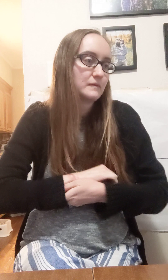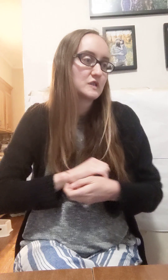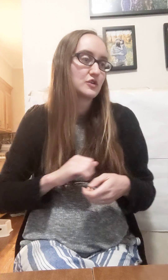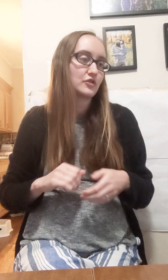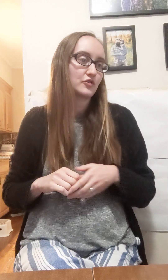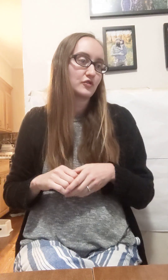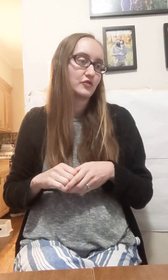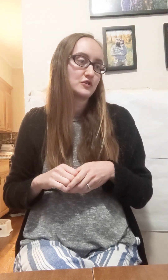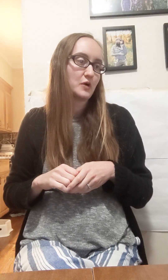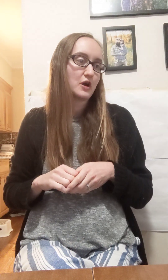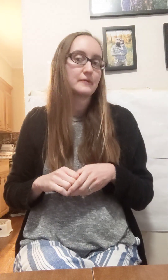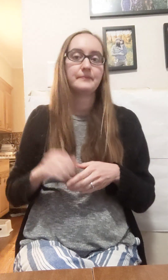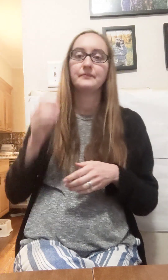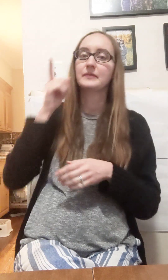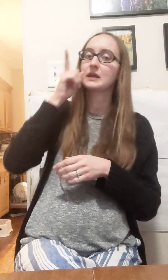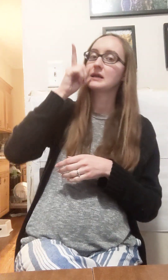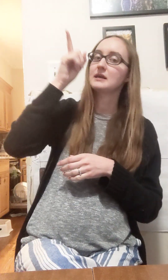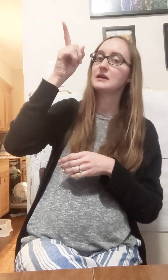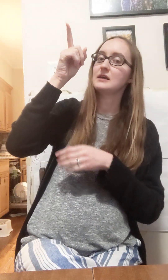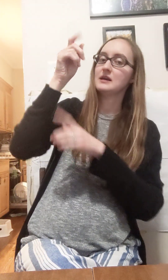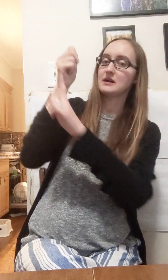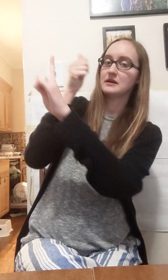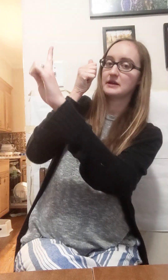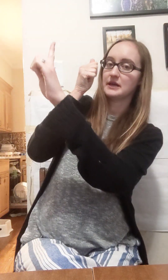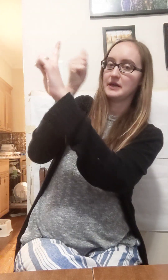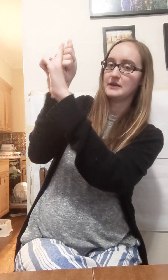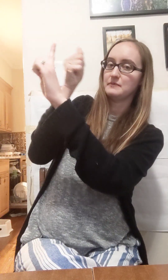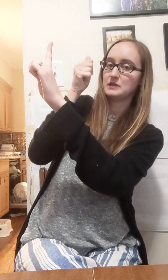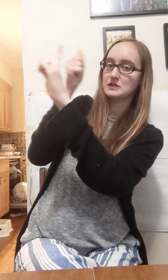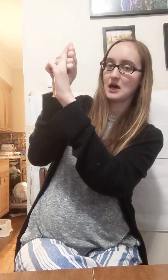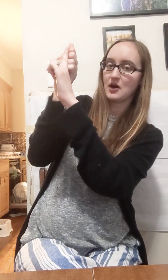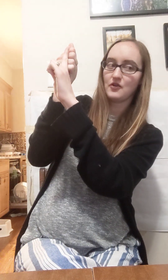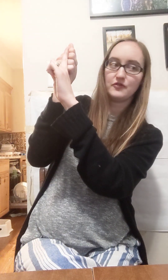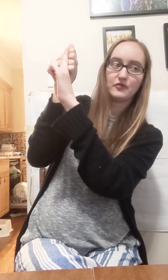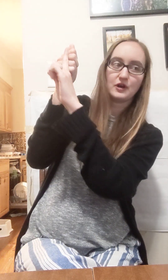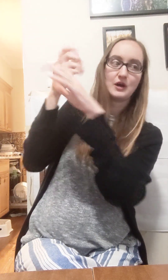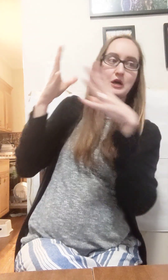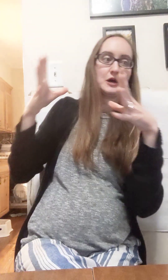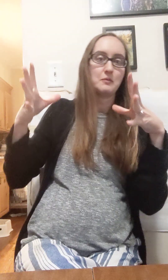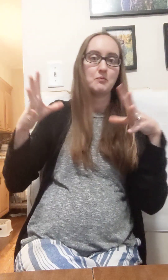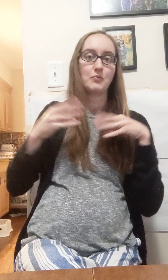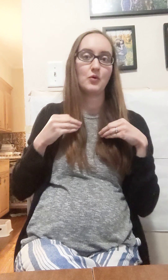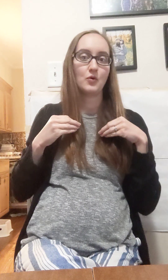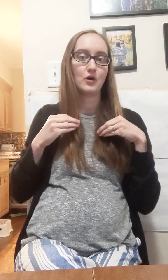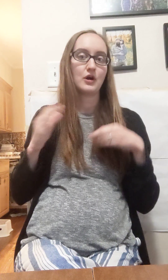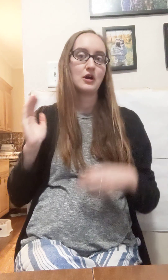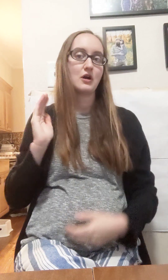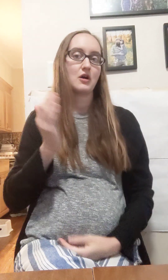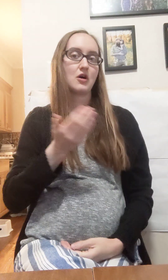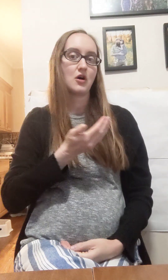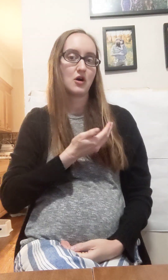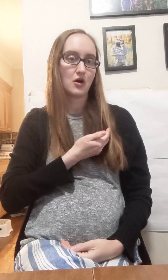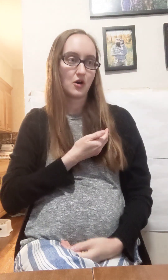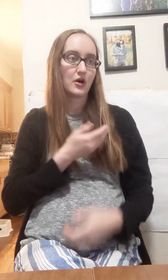So the first part, he himself bore